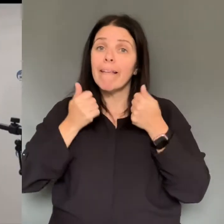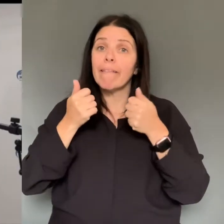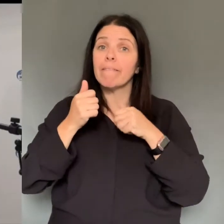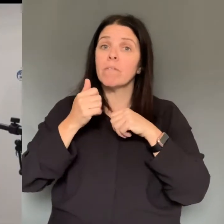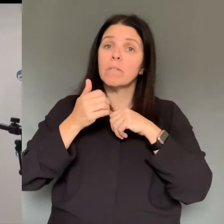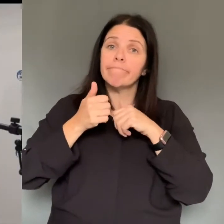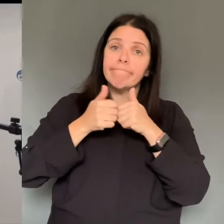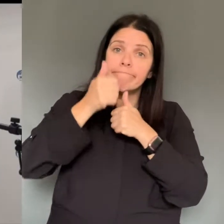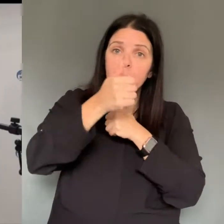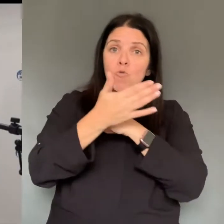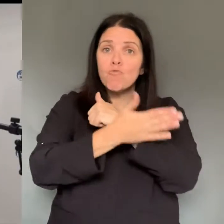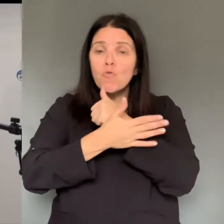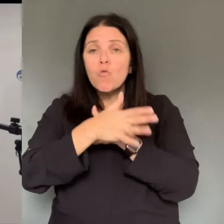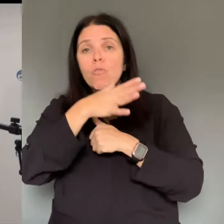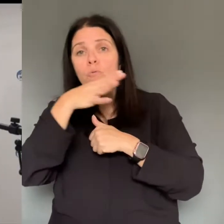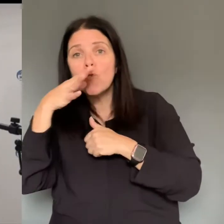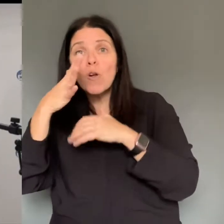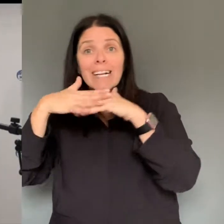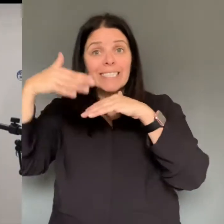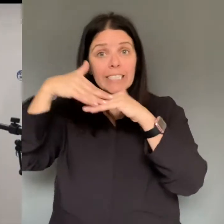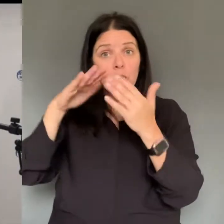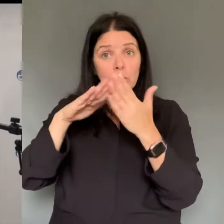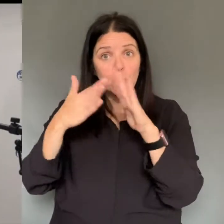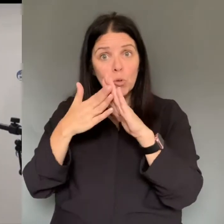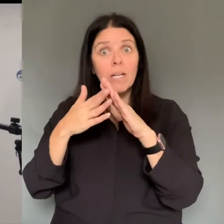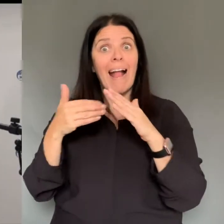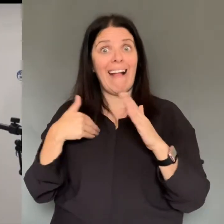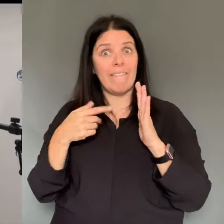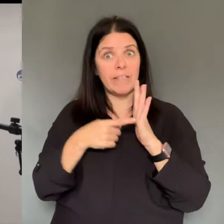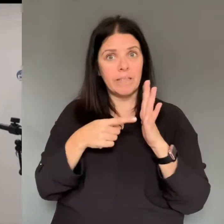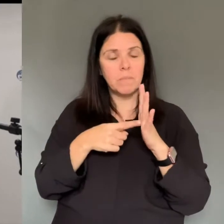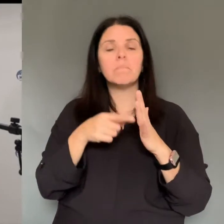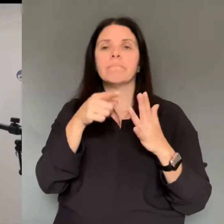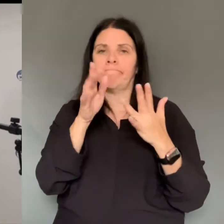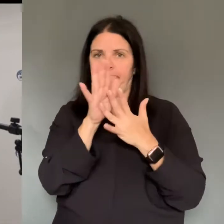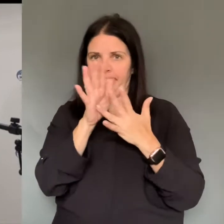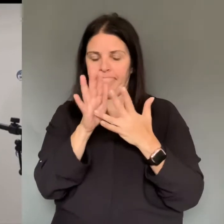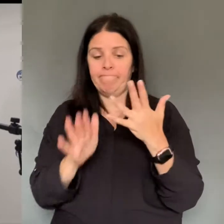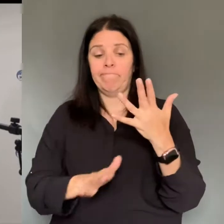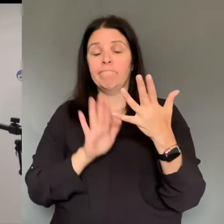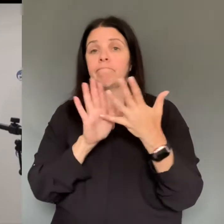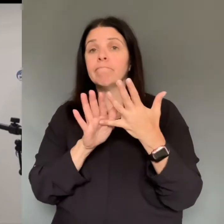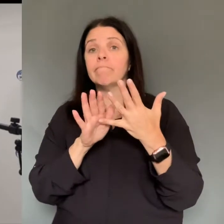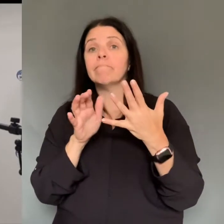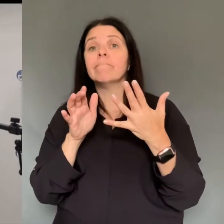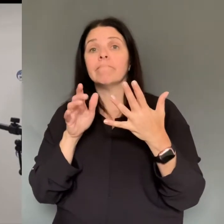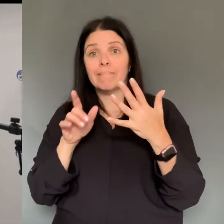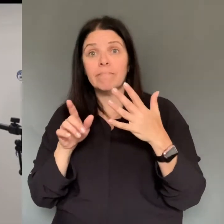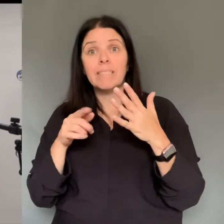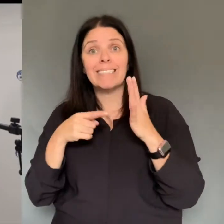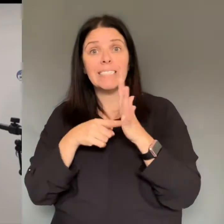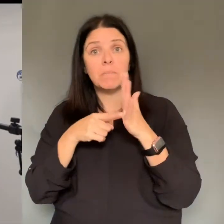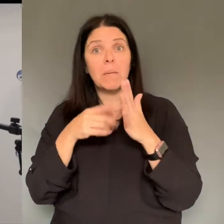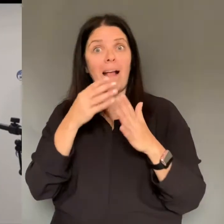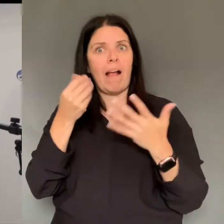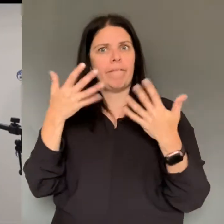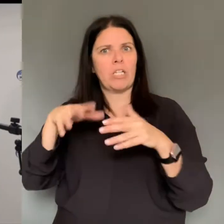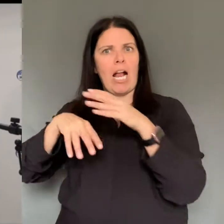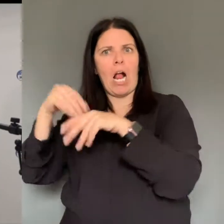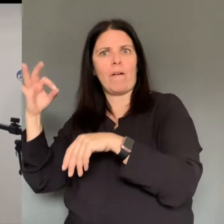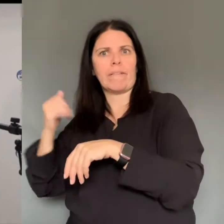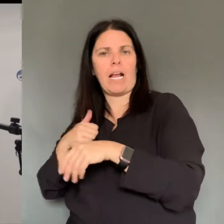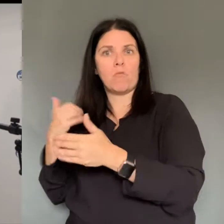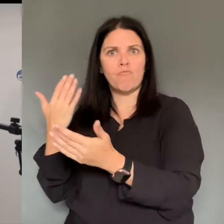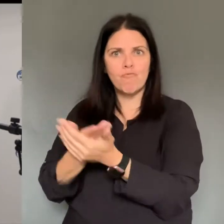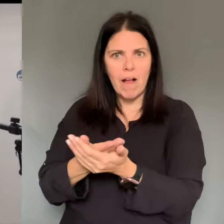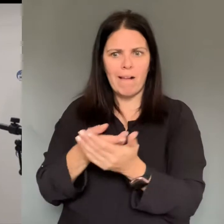visit WECHU.org for the most current information and case counts. If you have traveled outside of Canada and are feeling unwell and need to